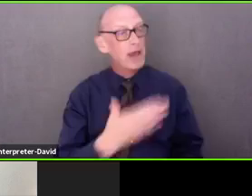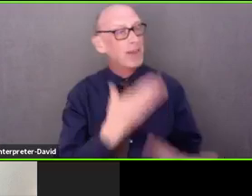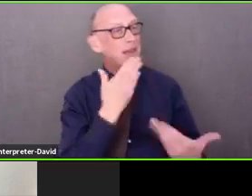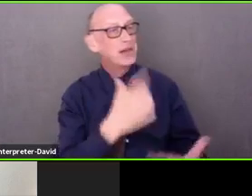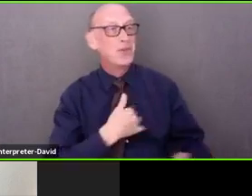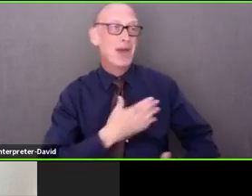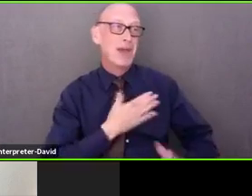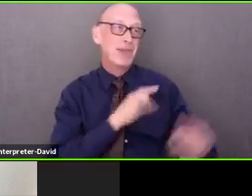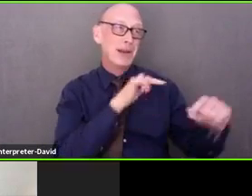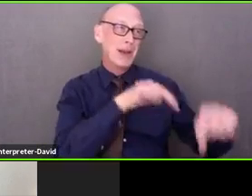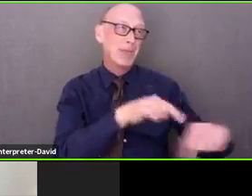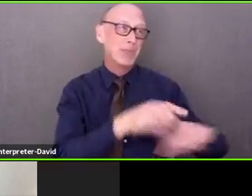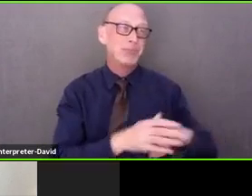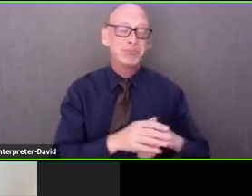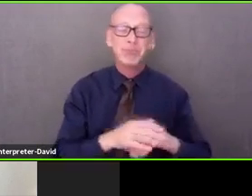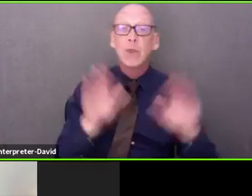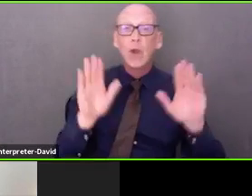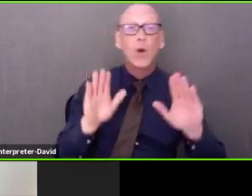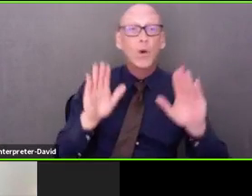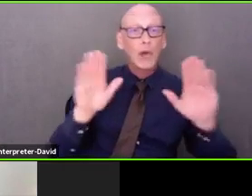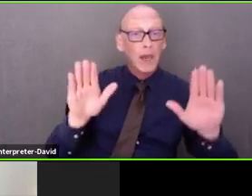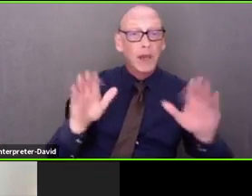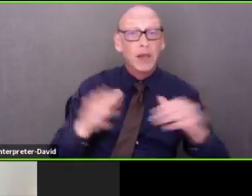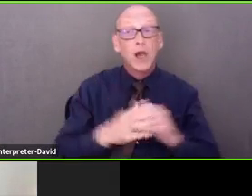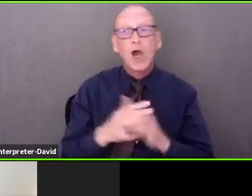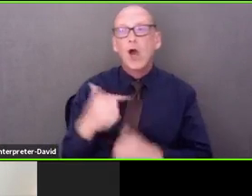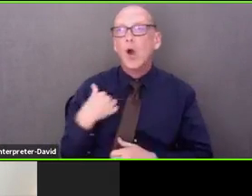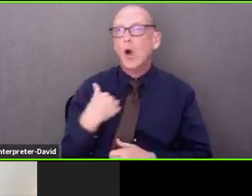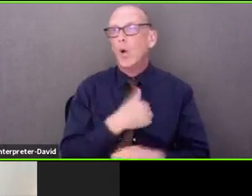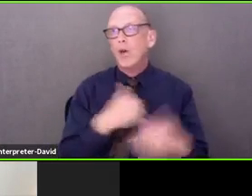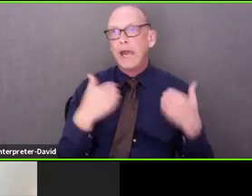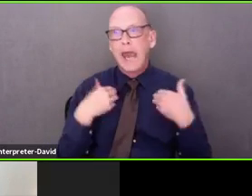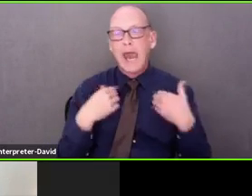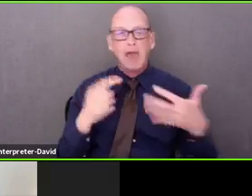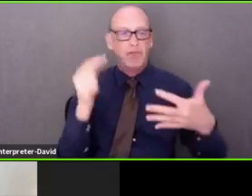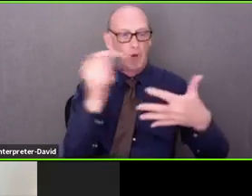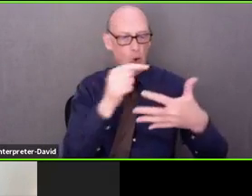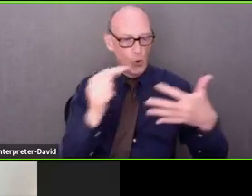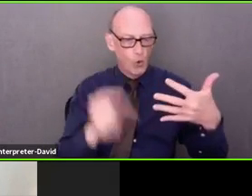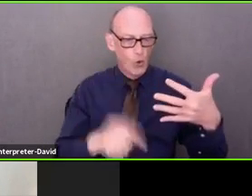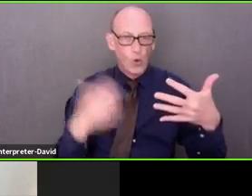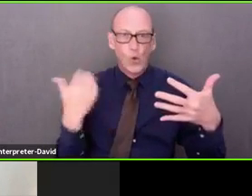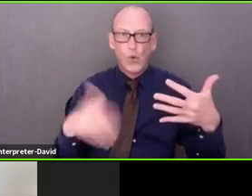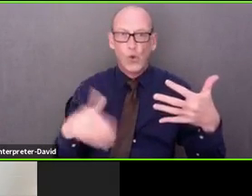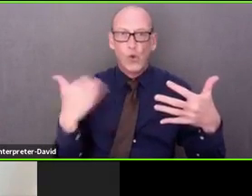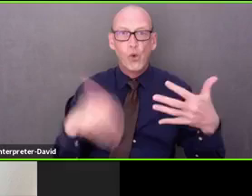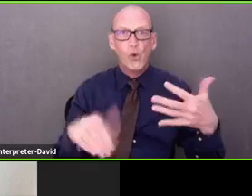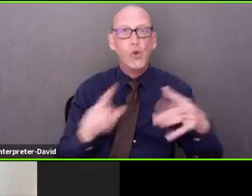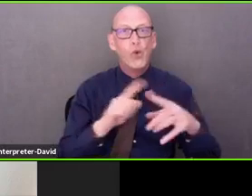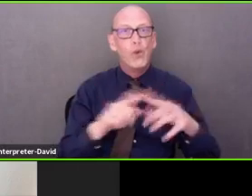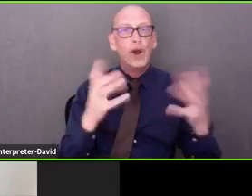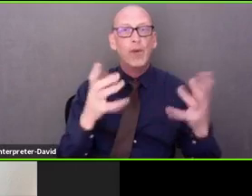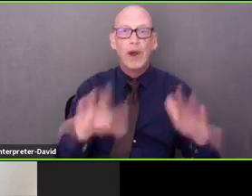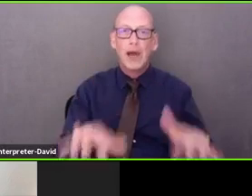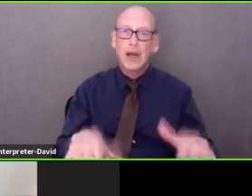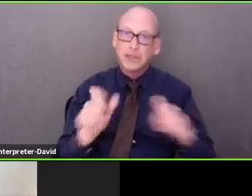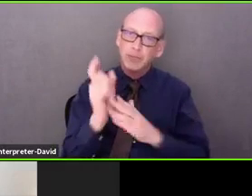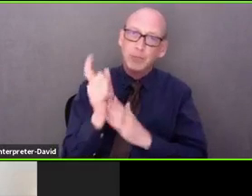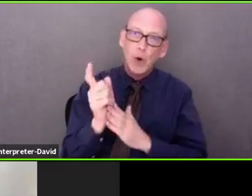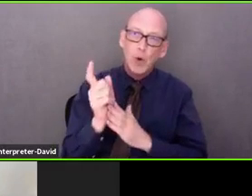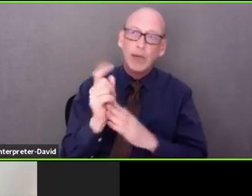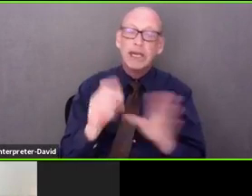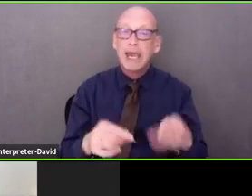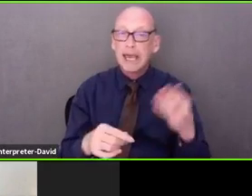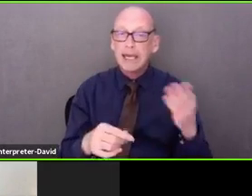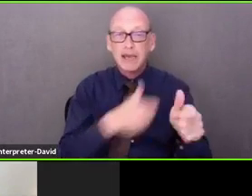Awesome. So everyone, we have so much to cover this evening, but I want to take a moment and I want to give you